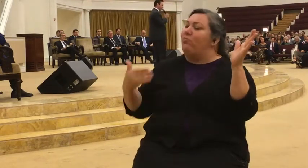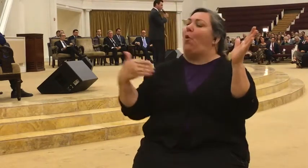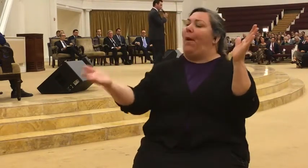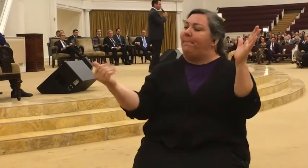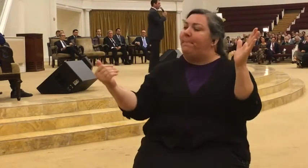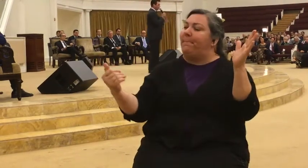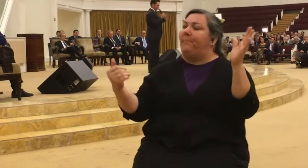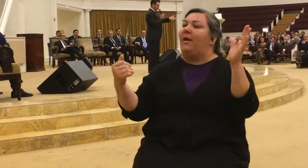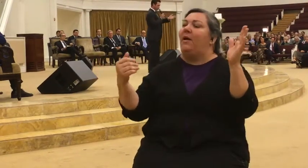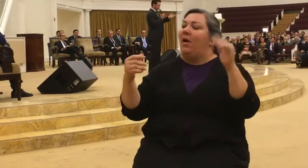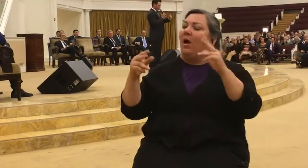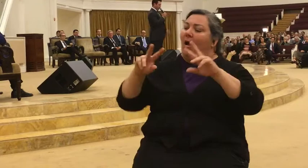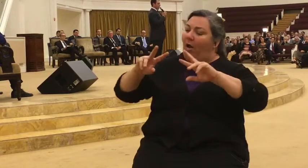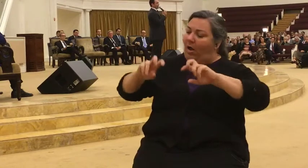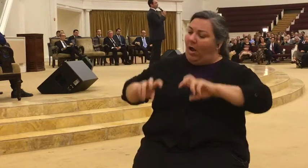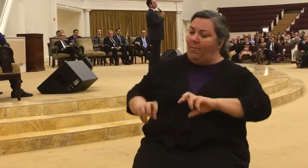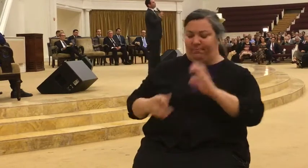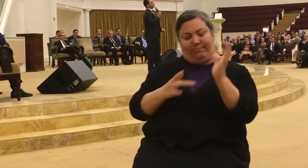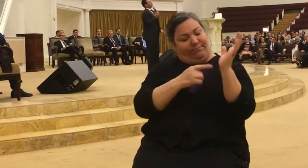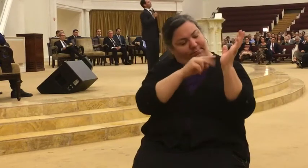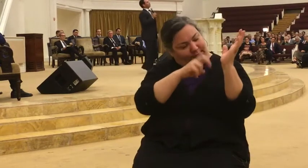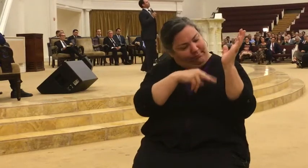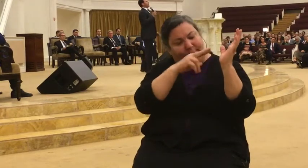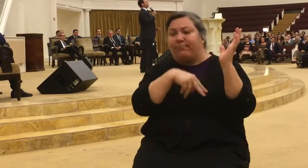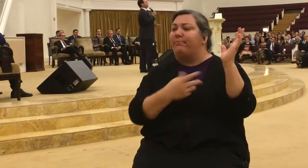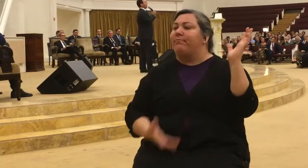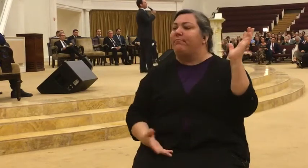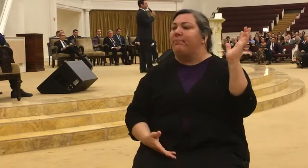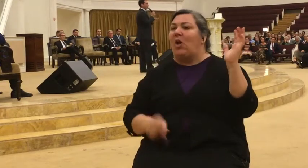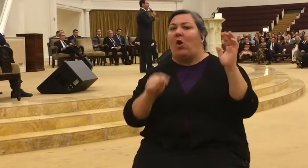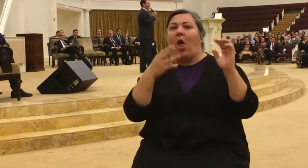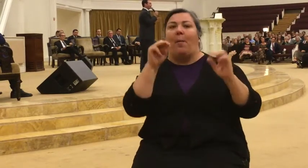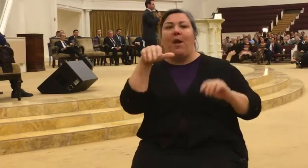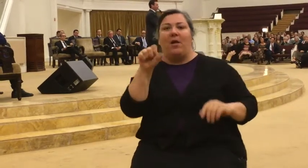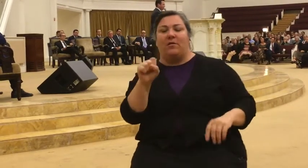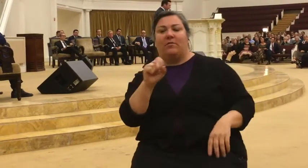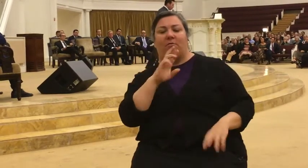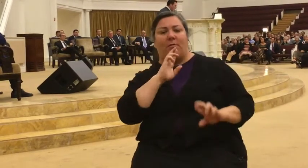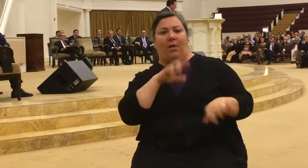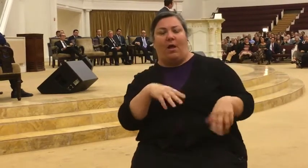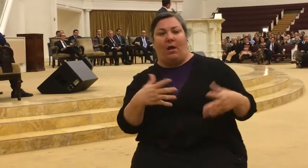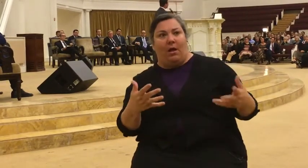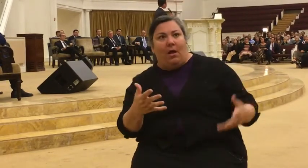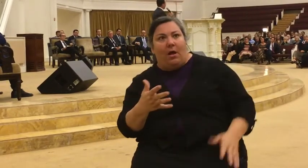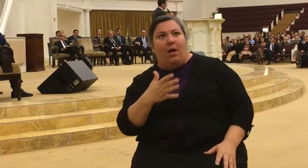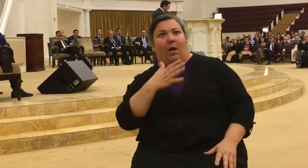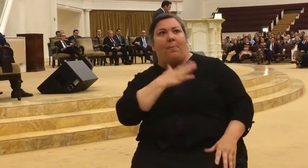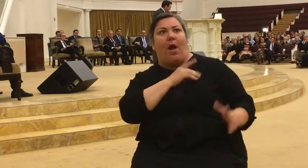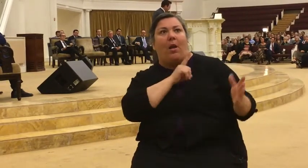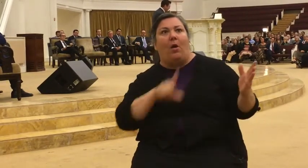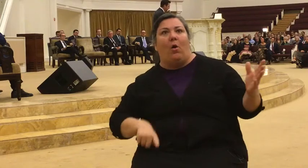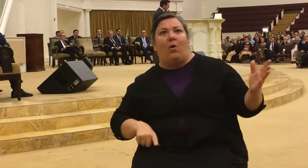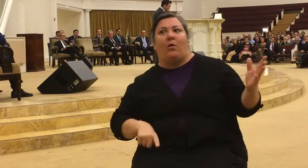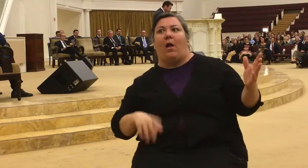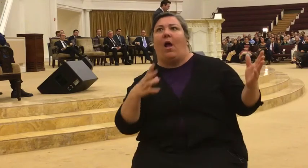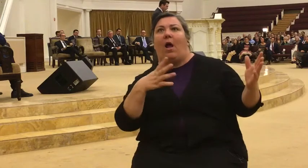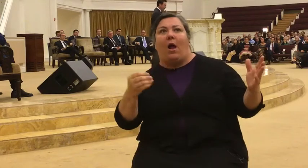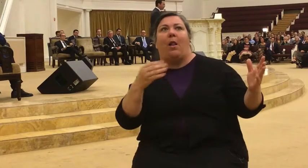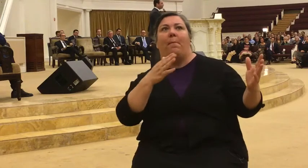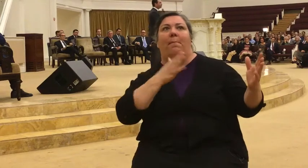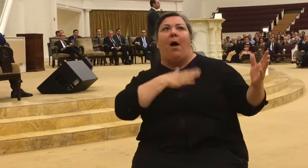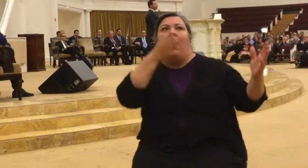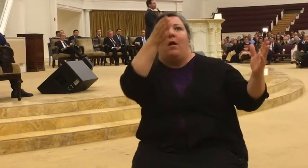and examine the prints in my hands. To which Thomas replies, "My Lord and